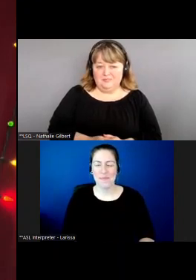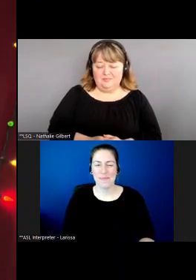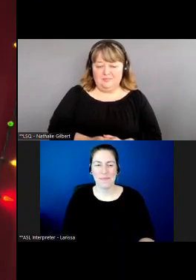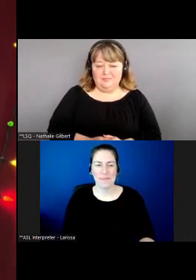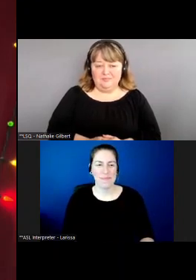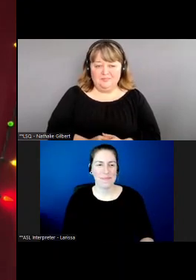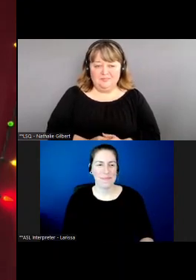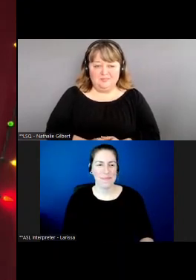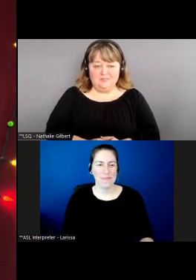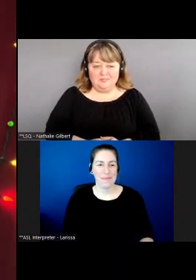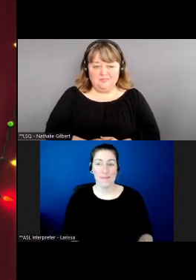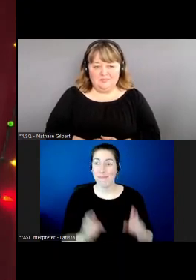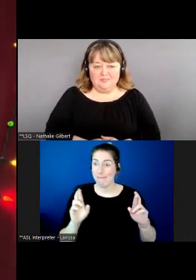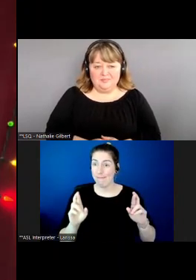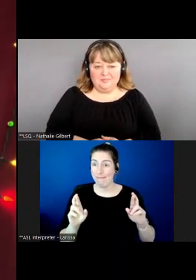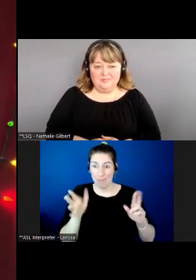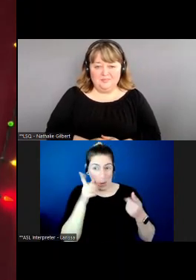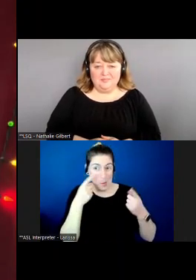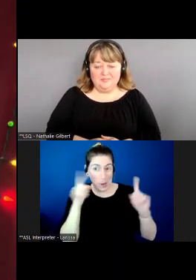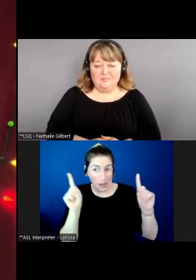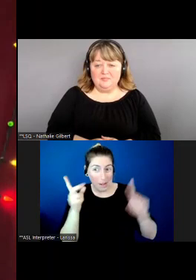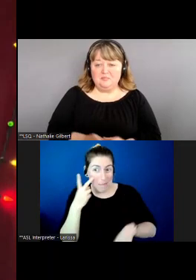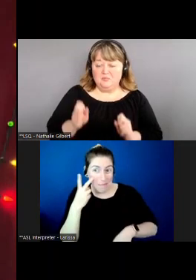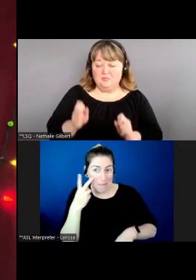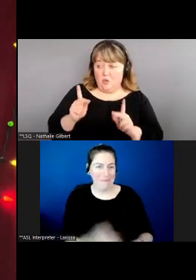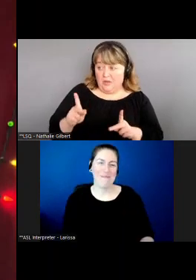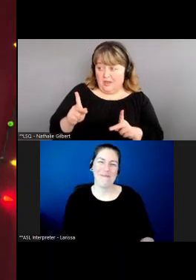I think that's gonna work. All right, let's do it.